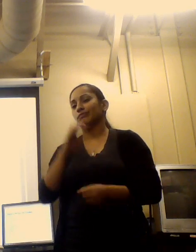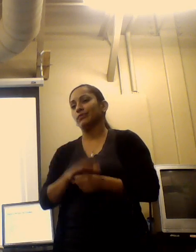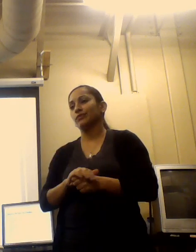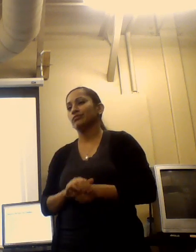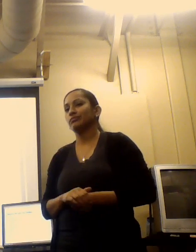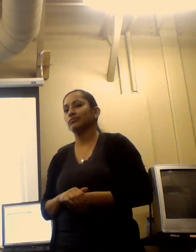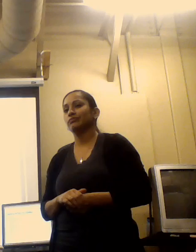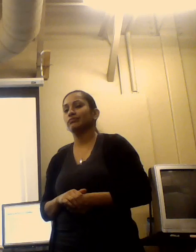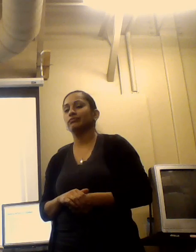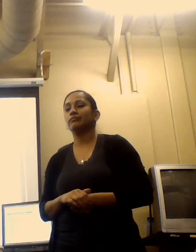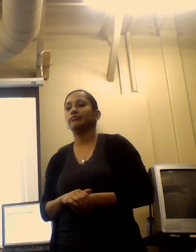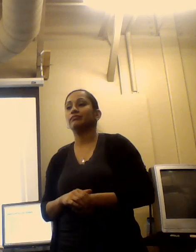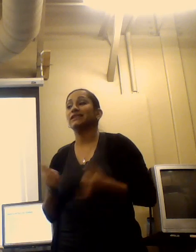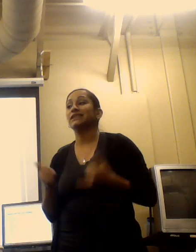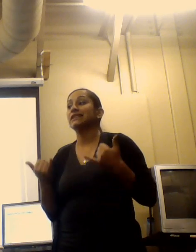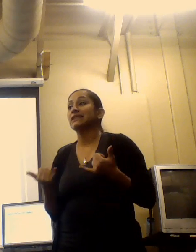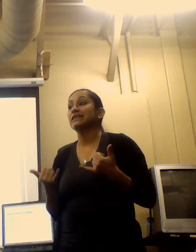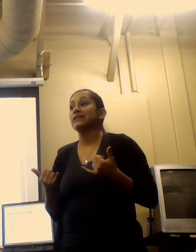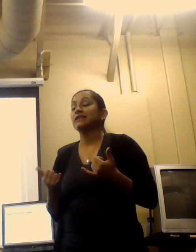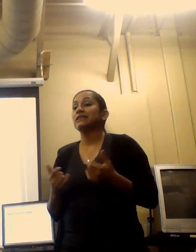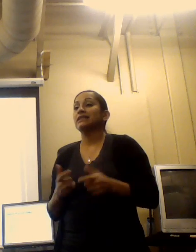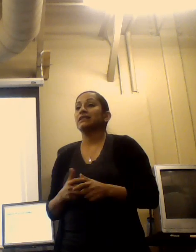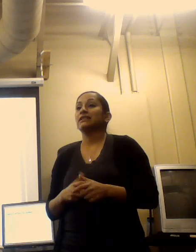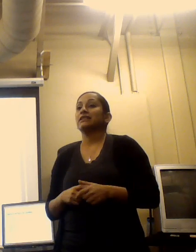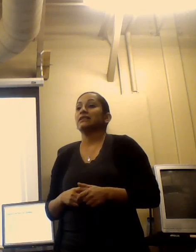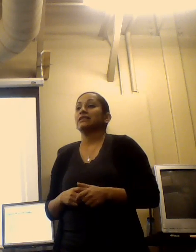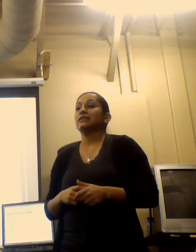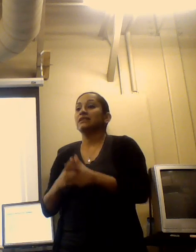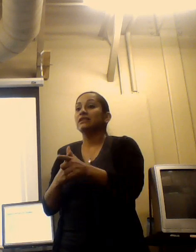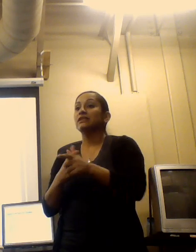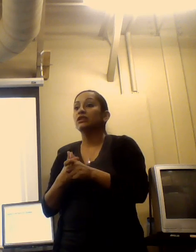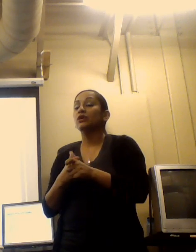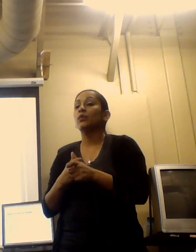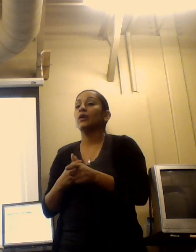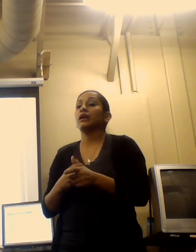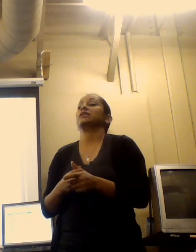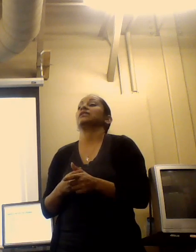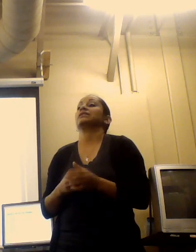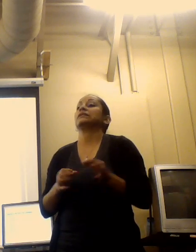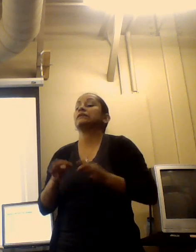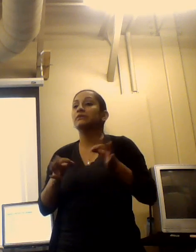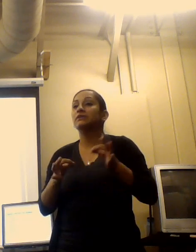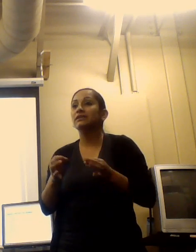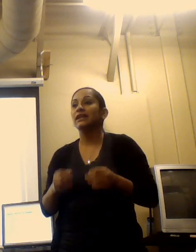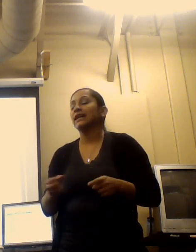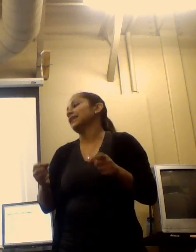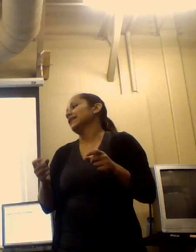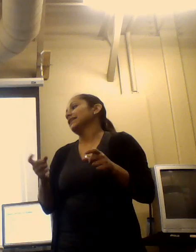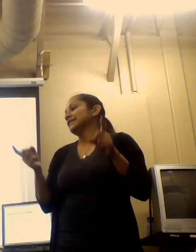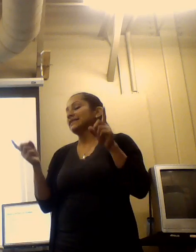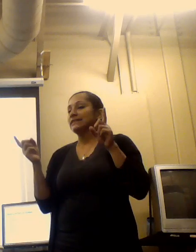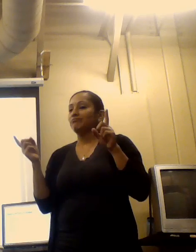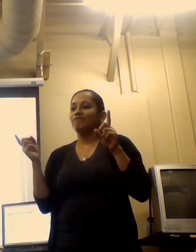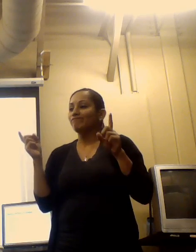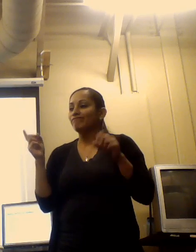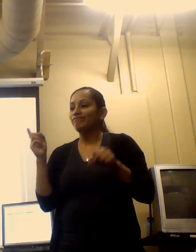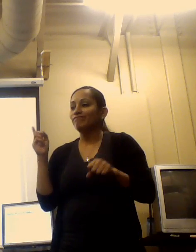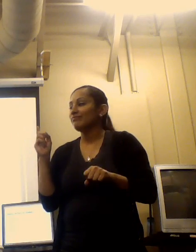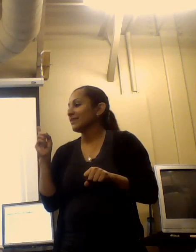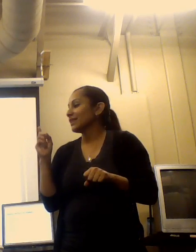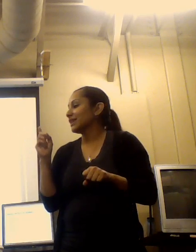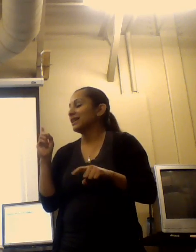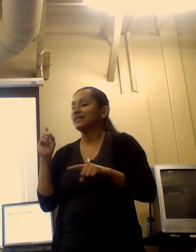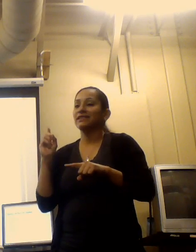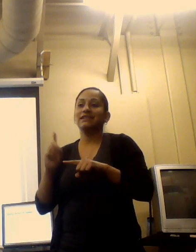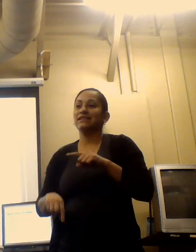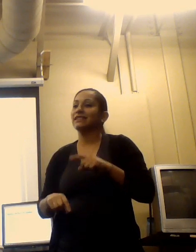quick, like, I cannot possibly teach you photography in our, you know, hour and a half class, but I want you to hear these